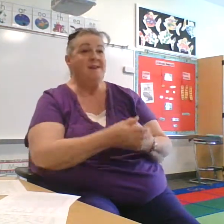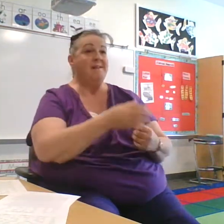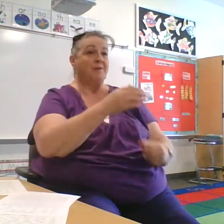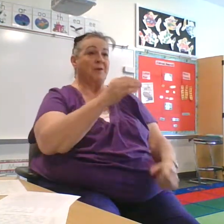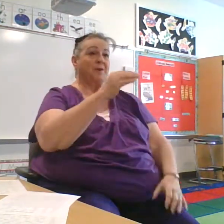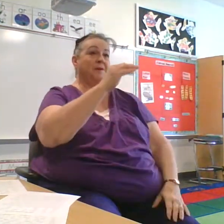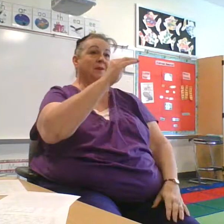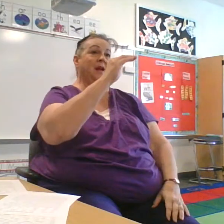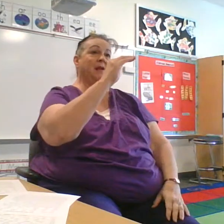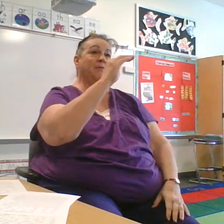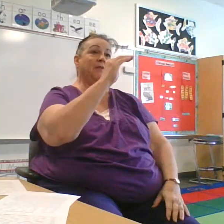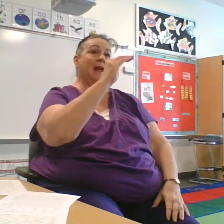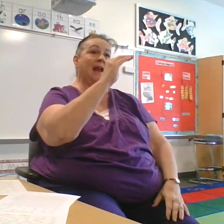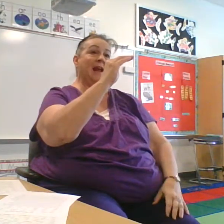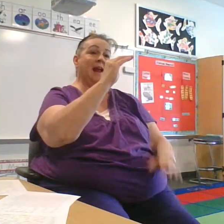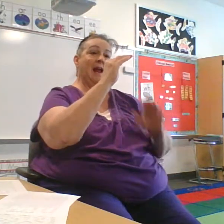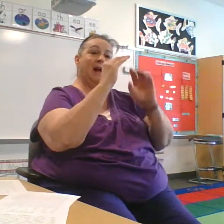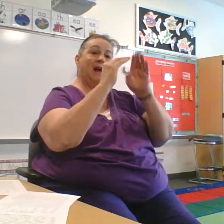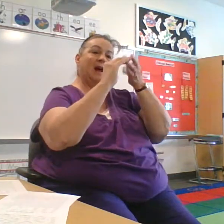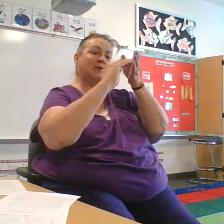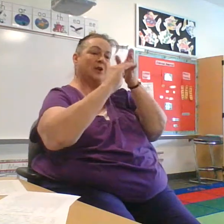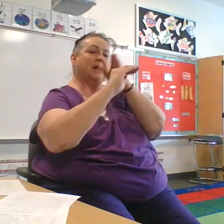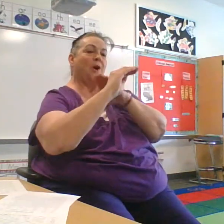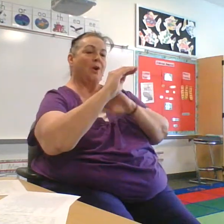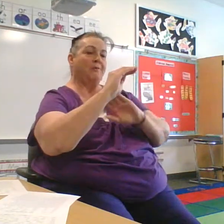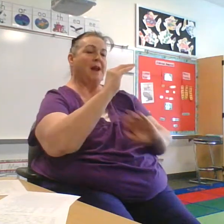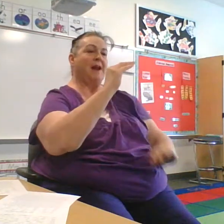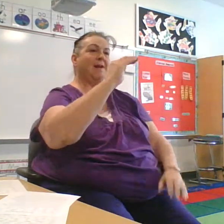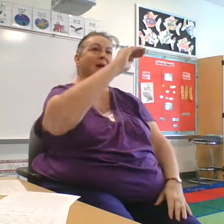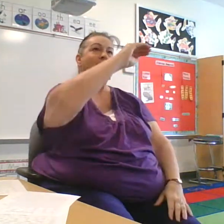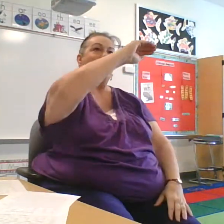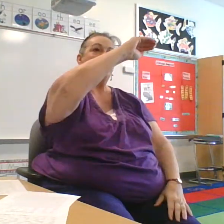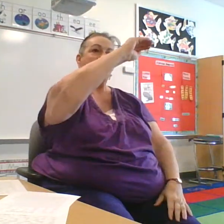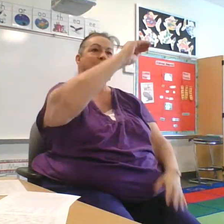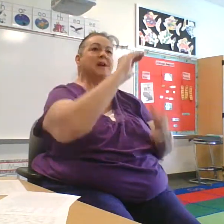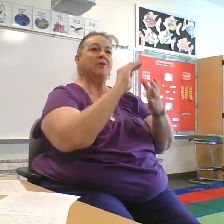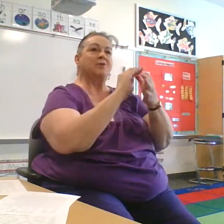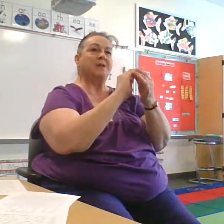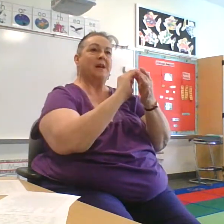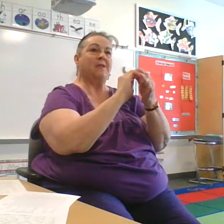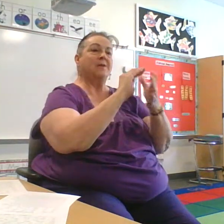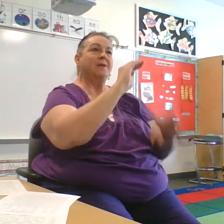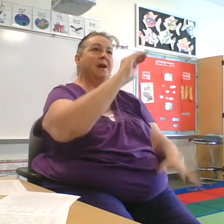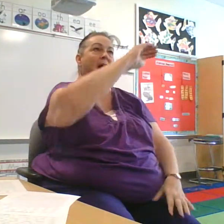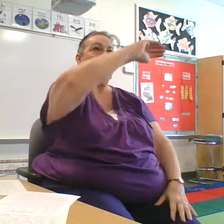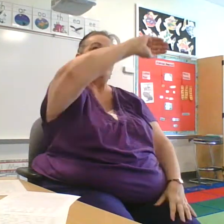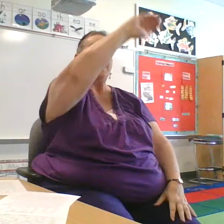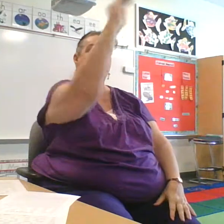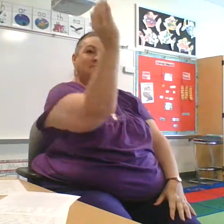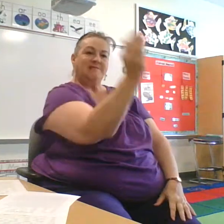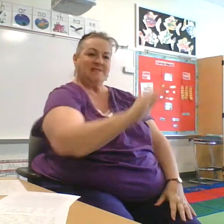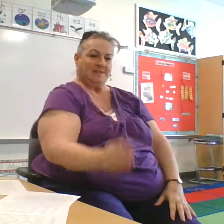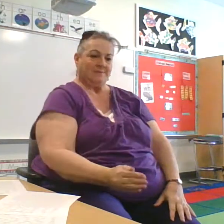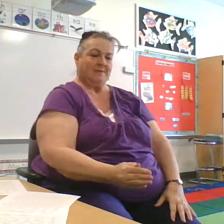Never take your flat, actually a curved hand, but your fingers are together, and you go like